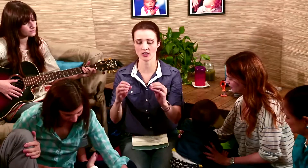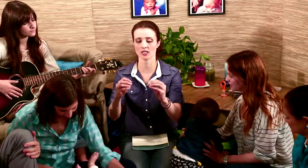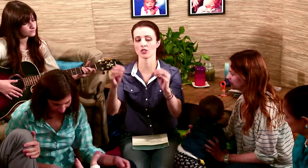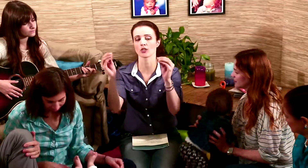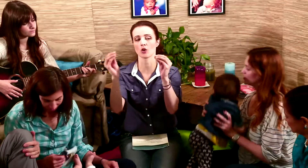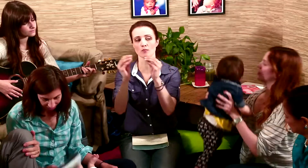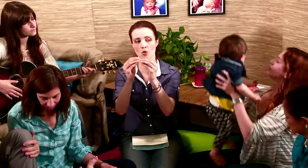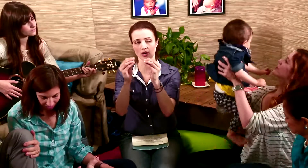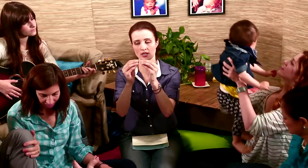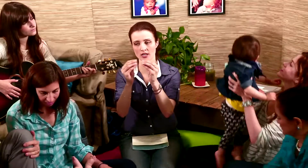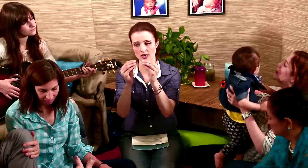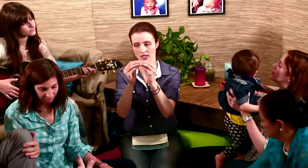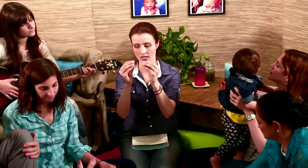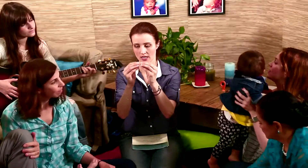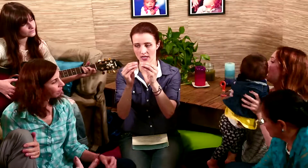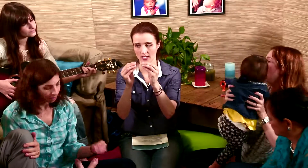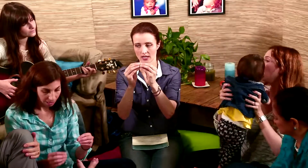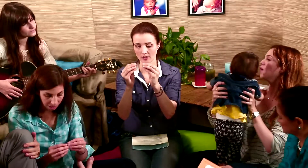signs. We're going to go more,